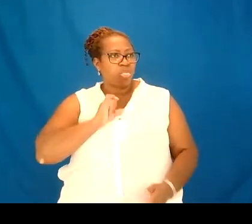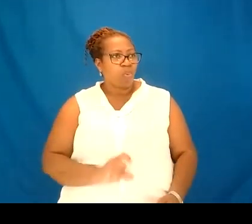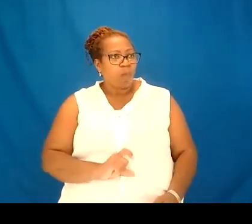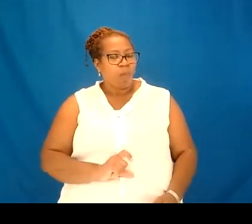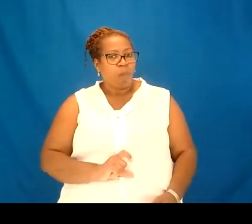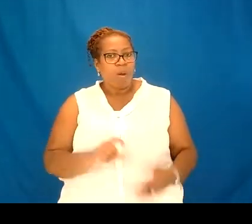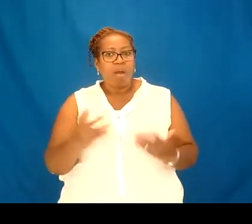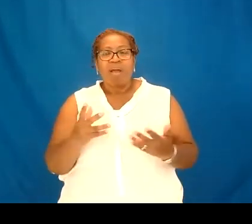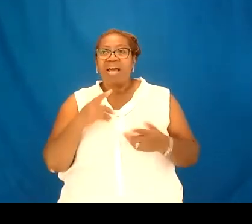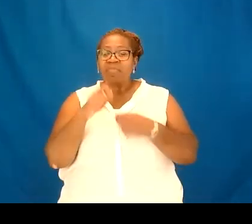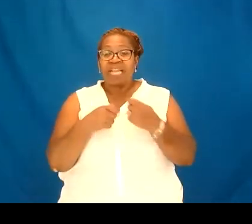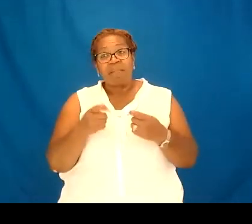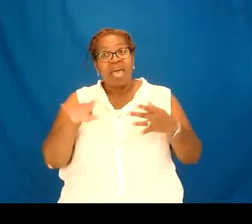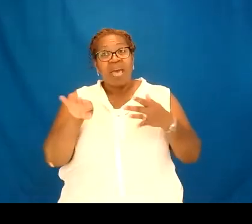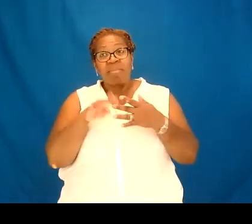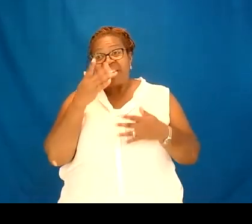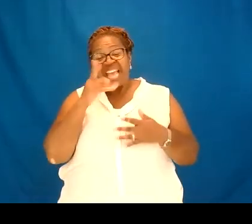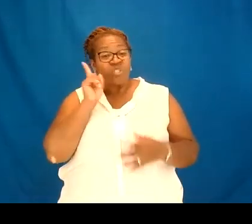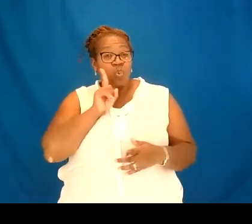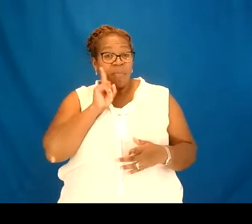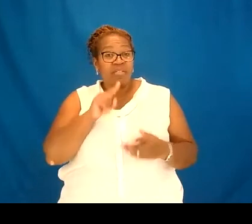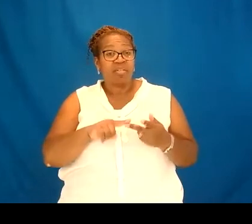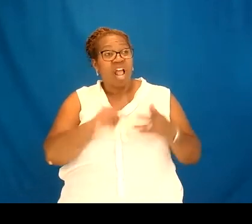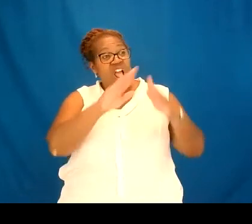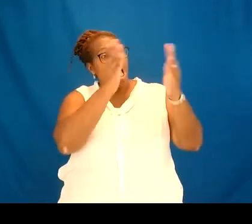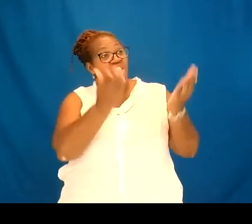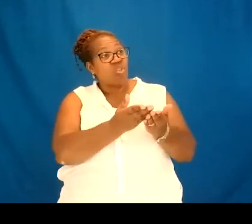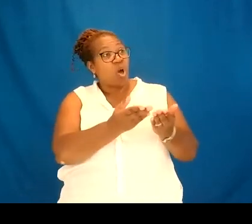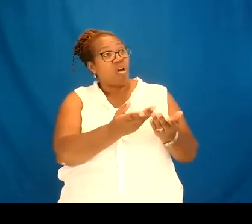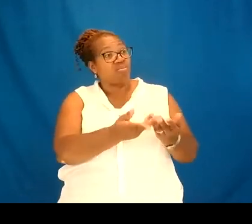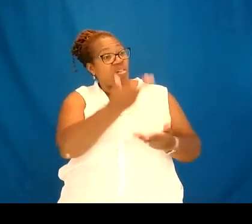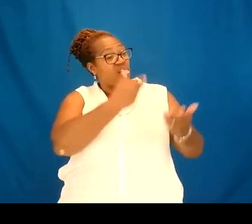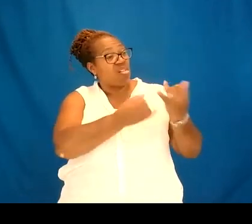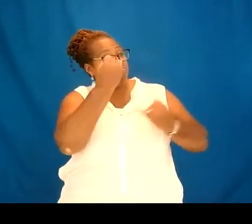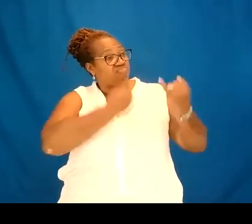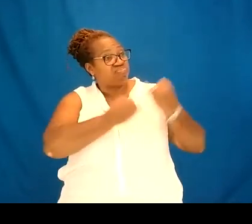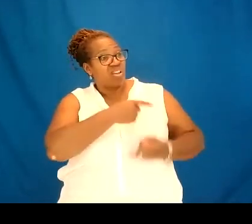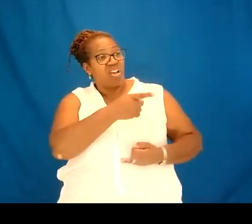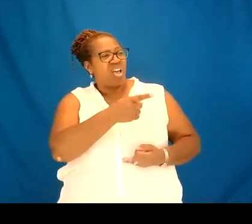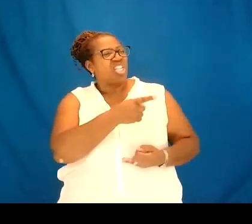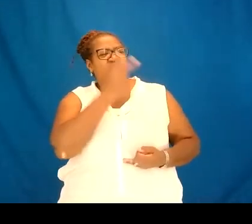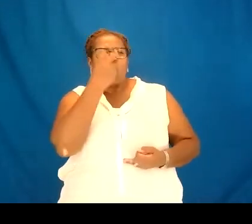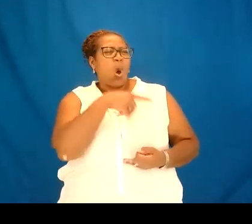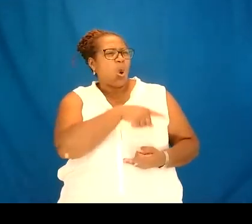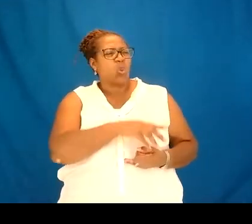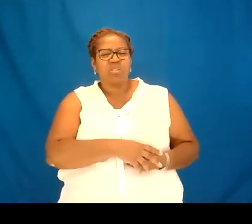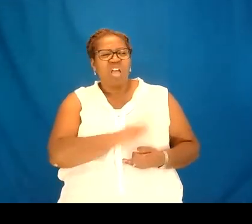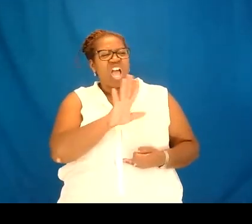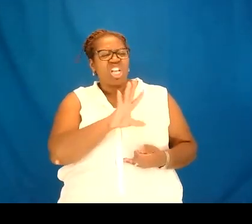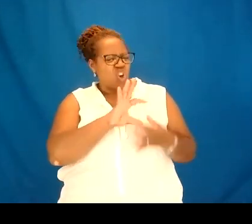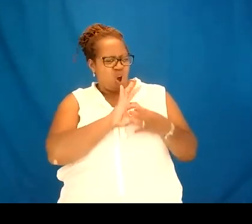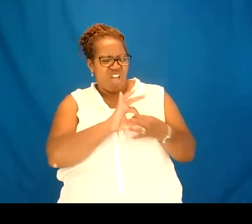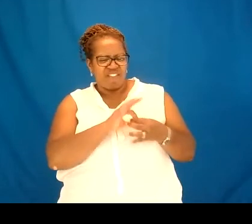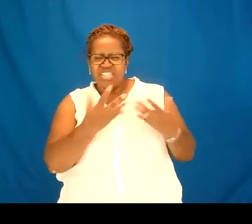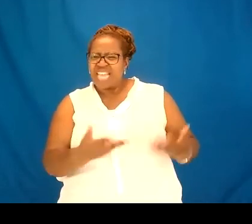a middle-aged woman in a world that tried to tell me I was past it, that I wasn't relevant, I didn't have anything more to